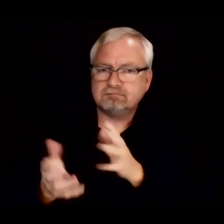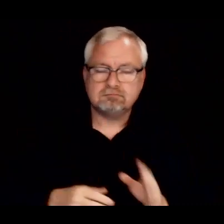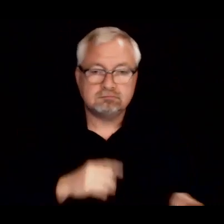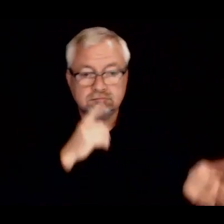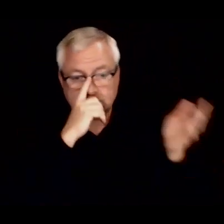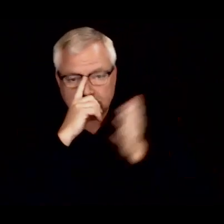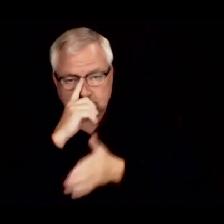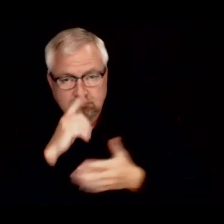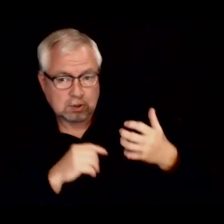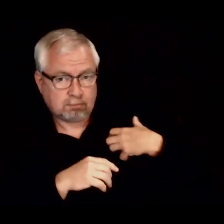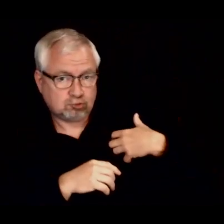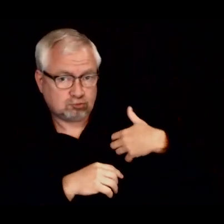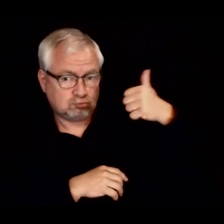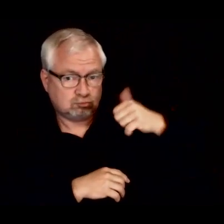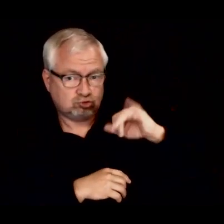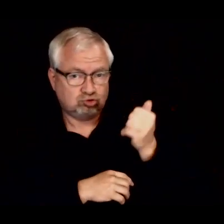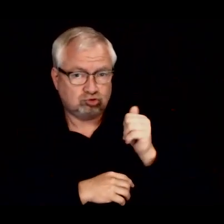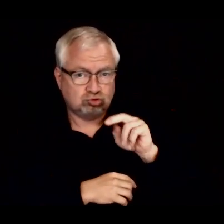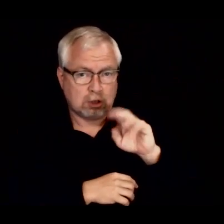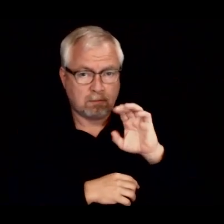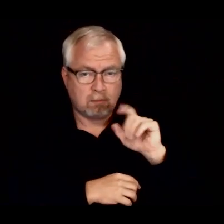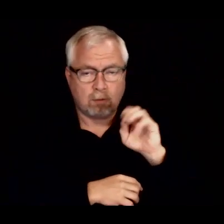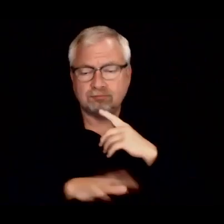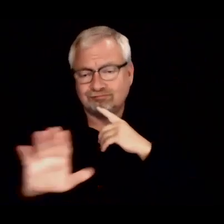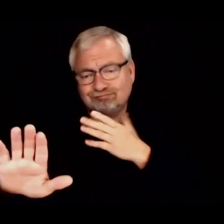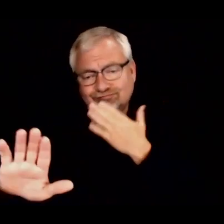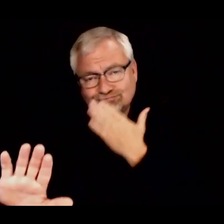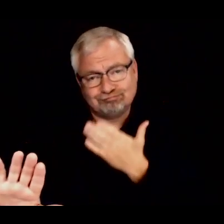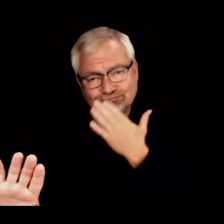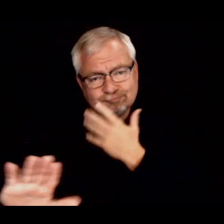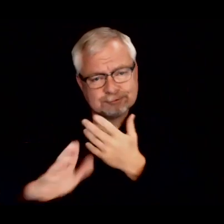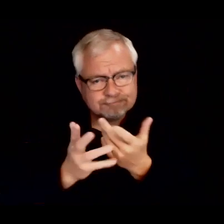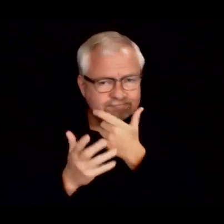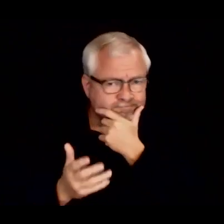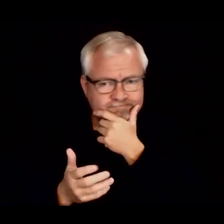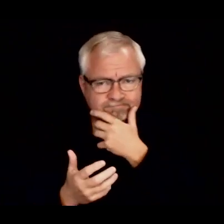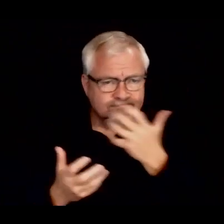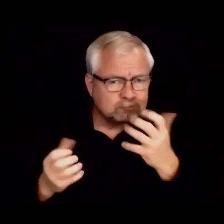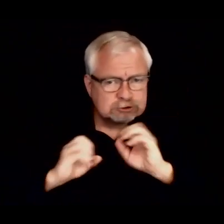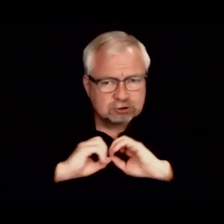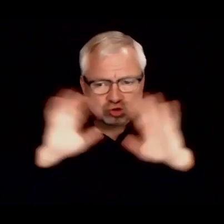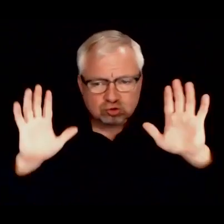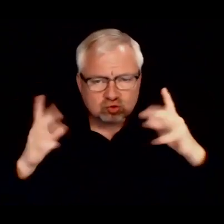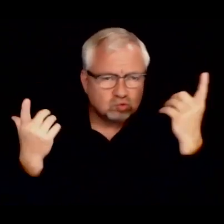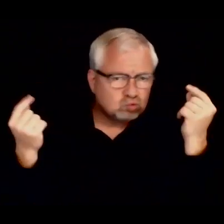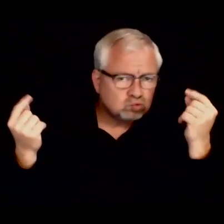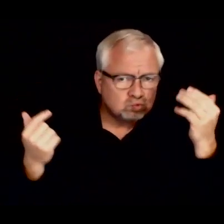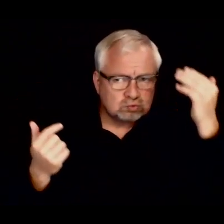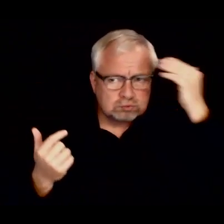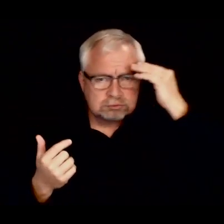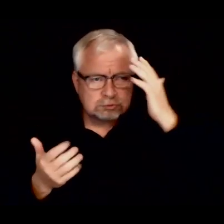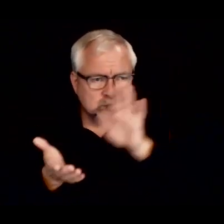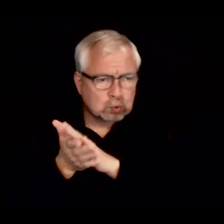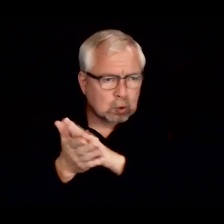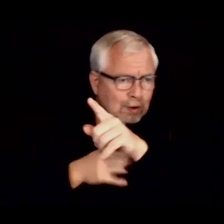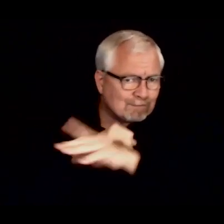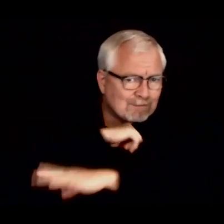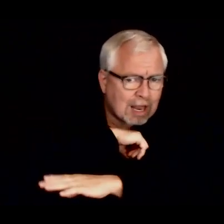we certainly appreciate that everybody's looking for clarity as soon as we can give it. But